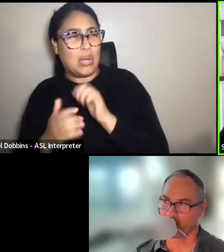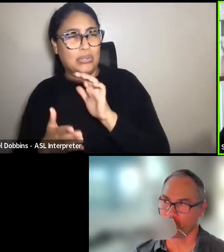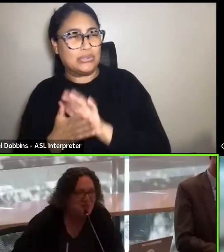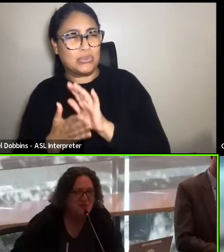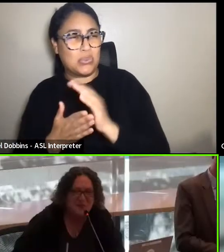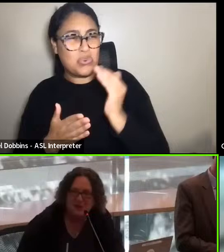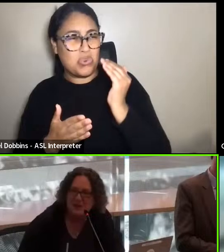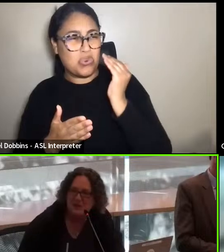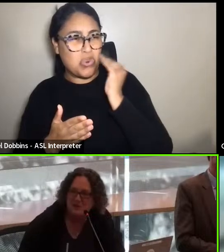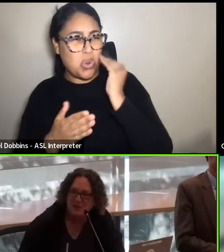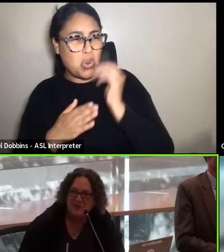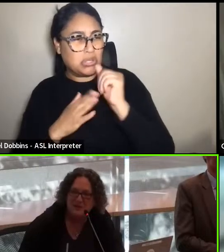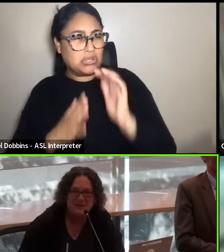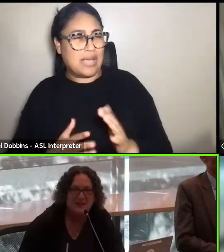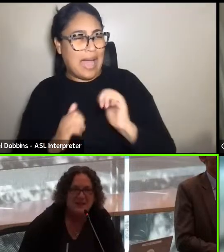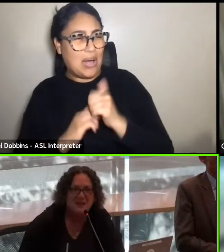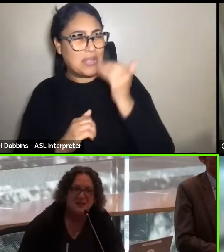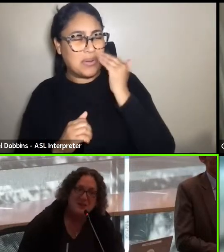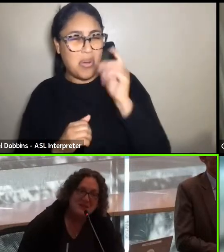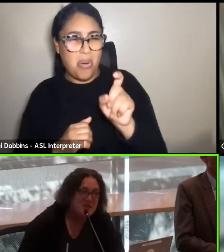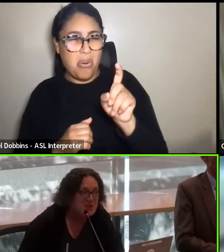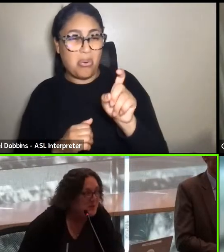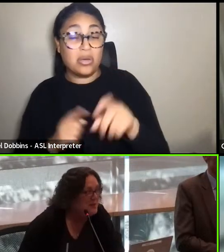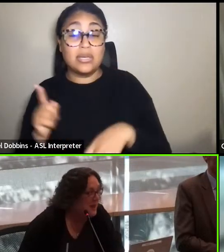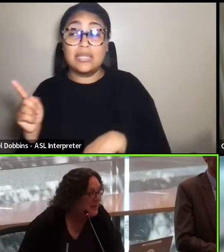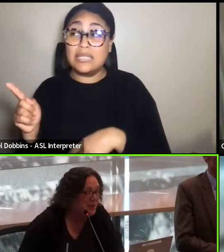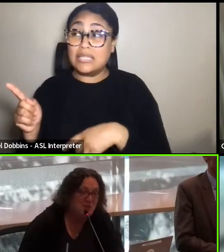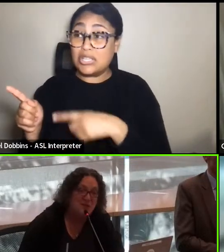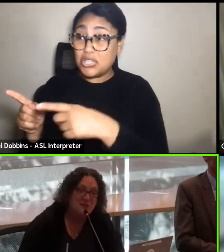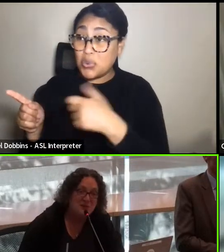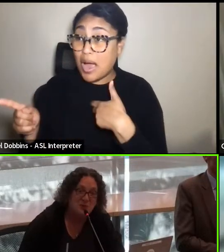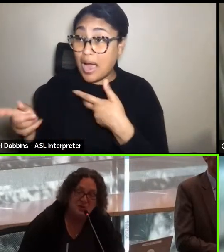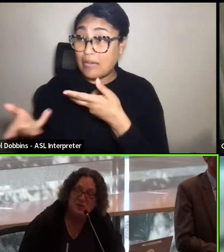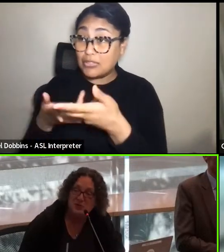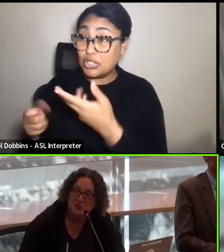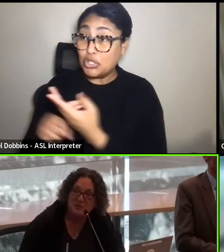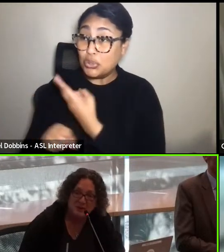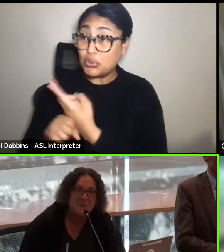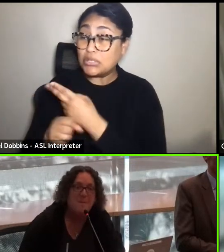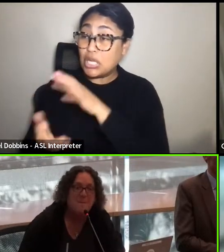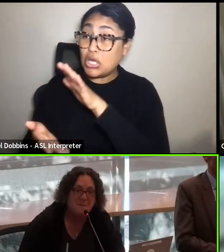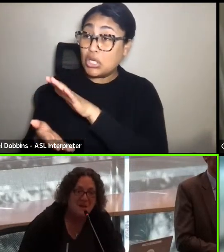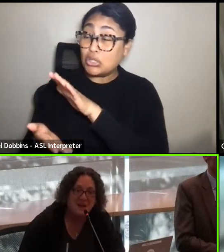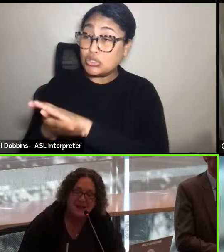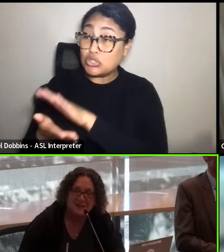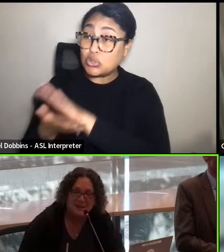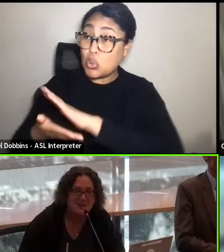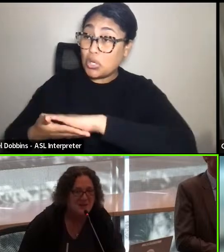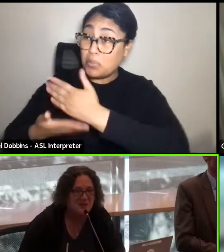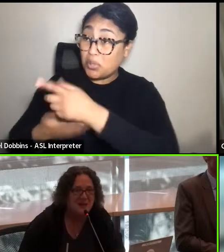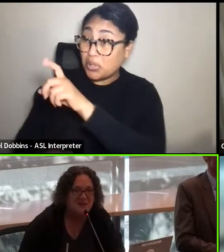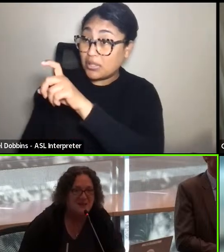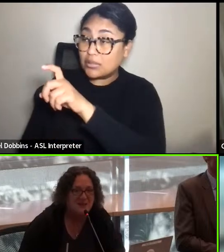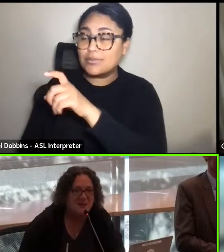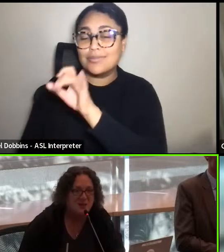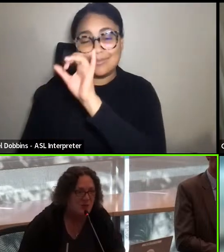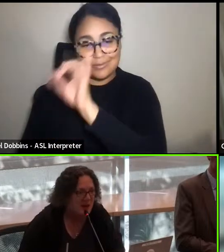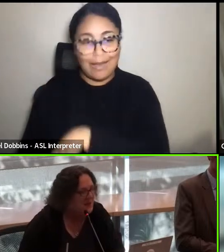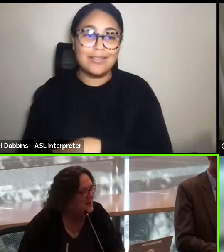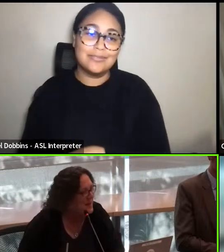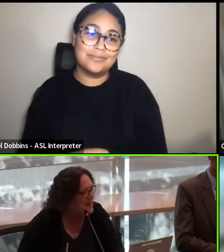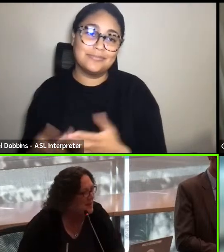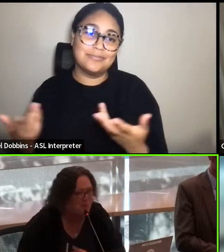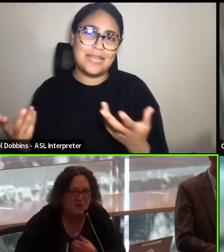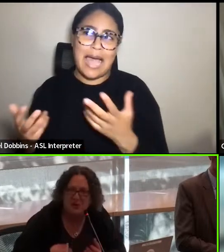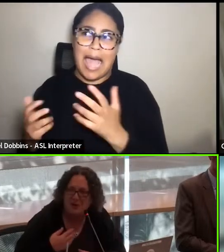our leadership at our high school know this? So I said, did you have the dialogue using a school issued Chromebook? Yeah. I said, so well,